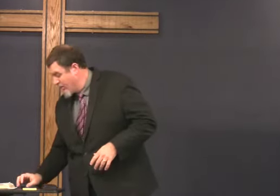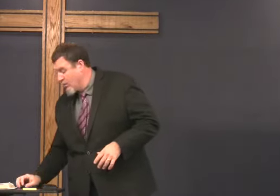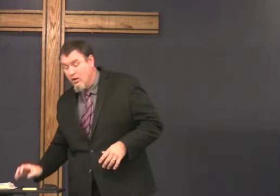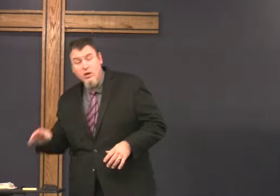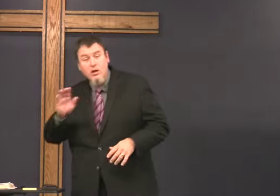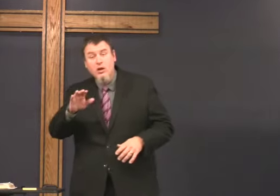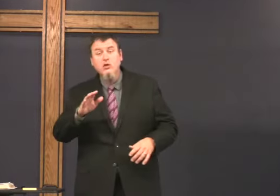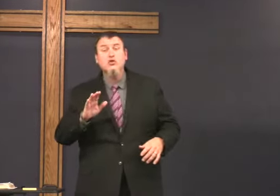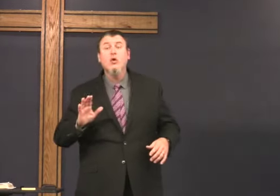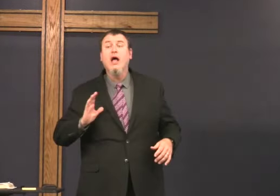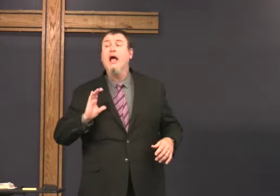Okay, let's continue.